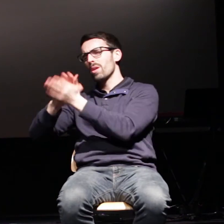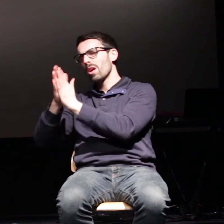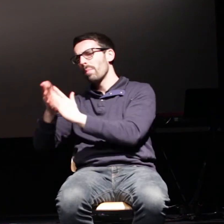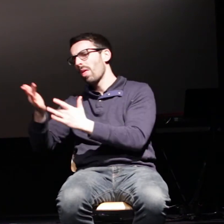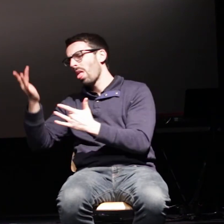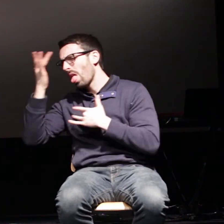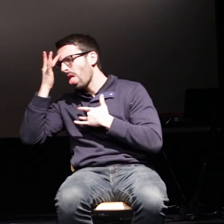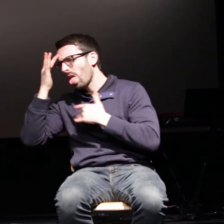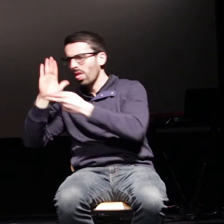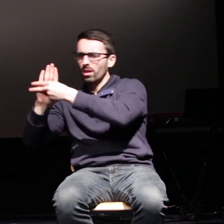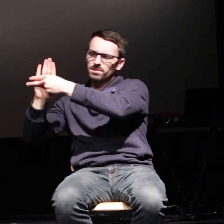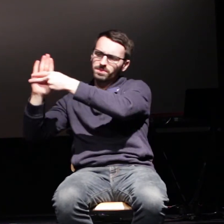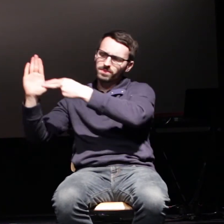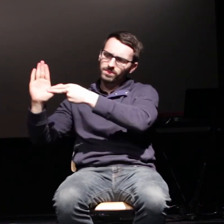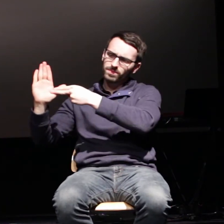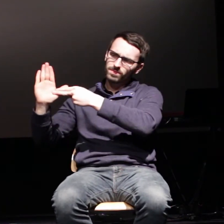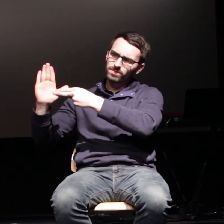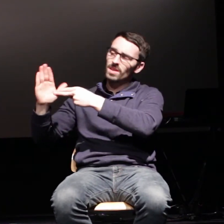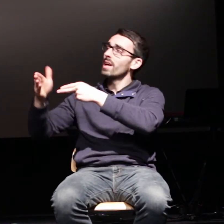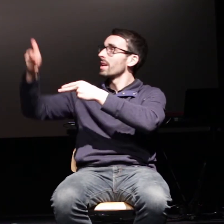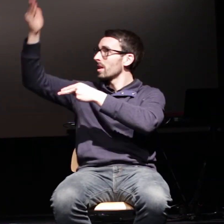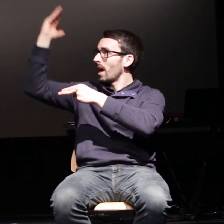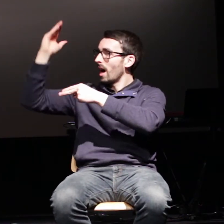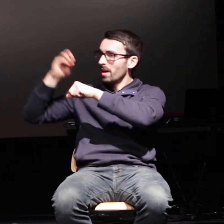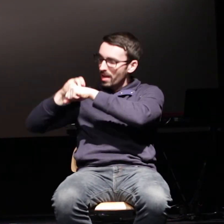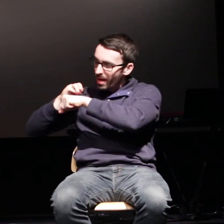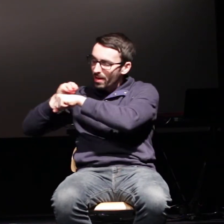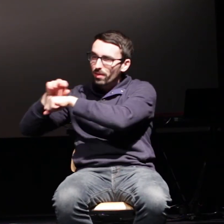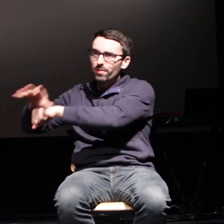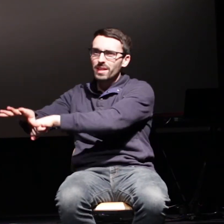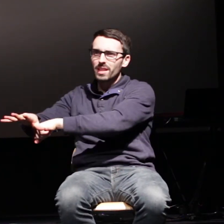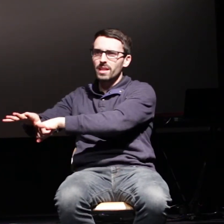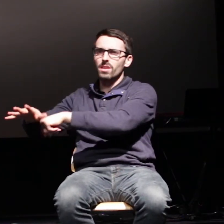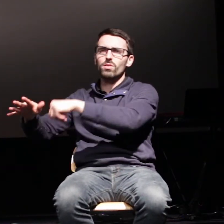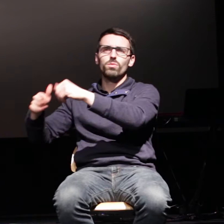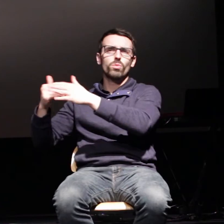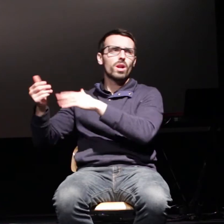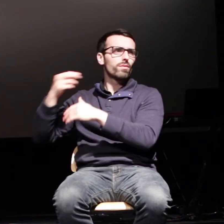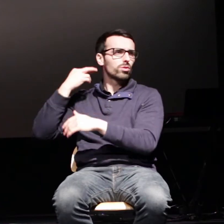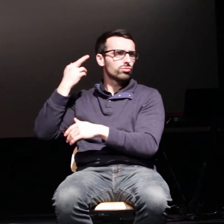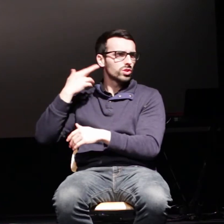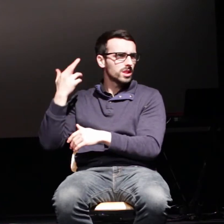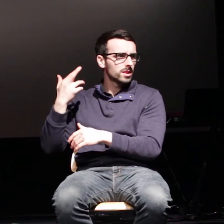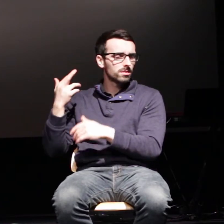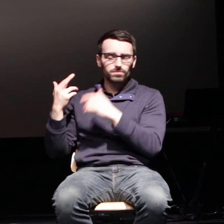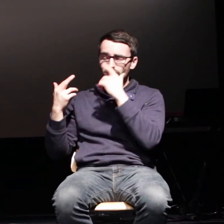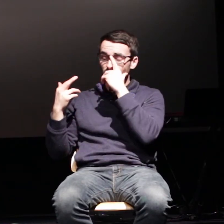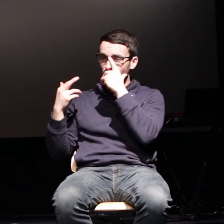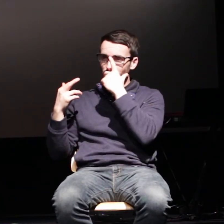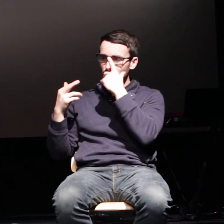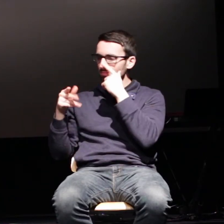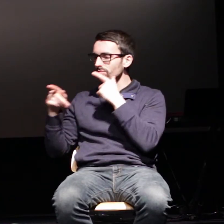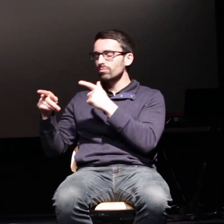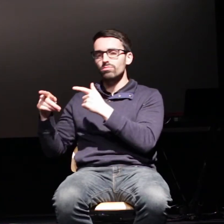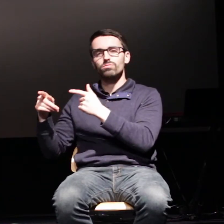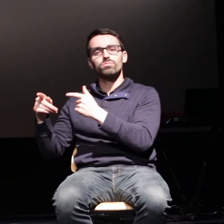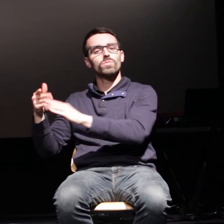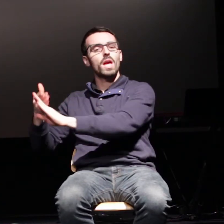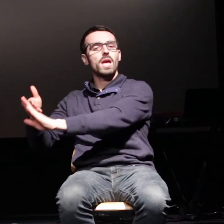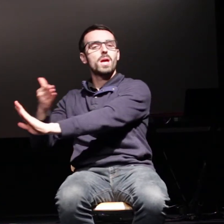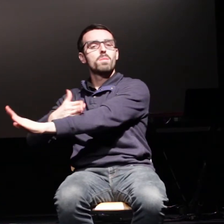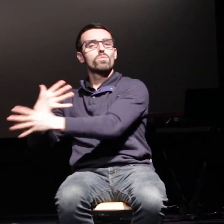and God intervened in that situation through whatever methods he chose to intervene, and they survived